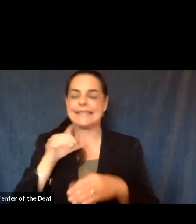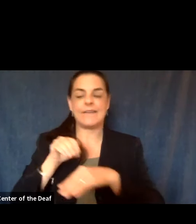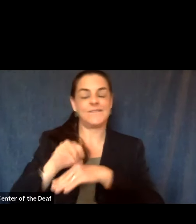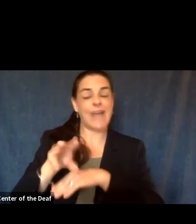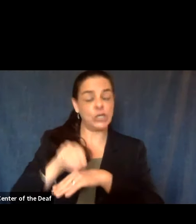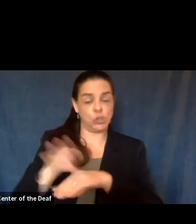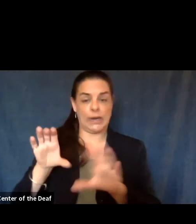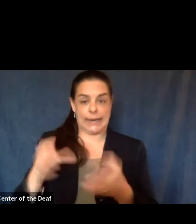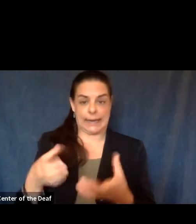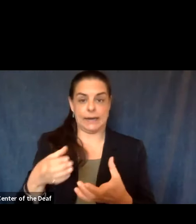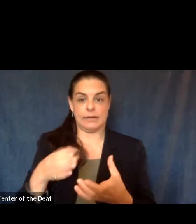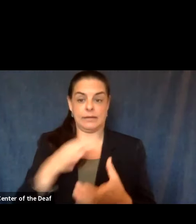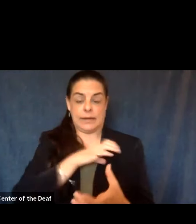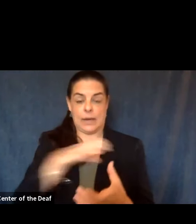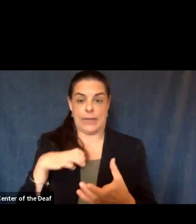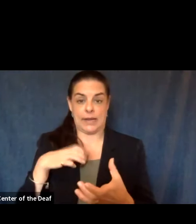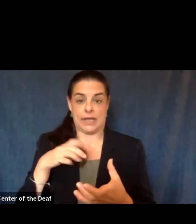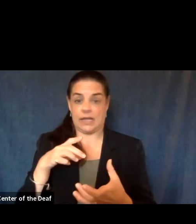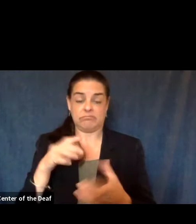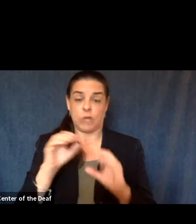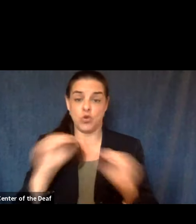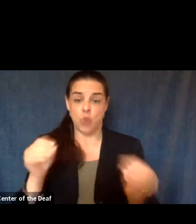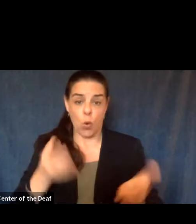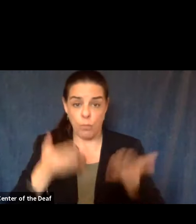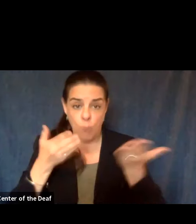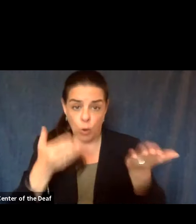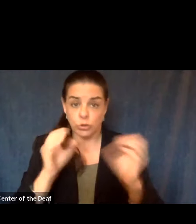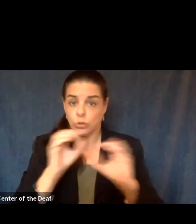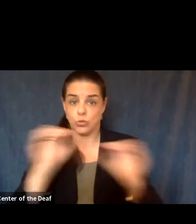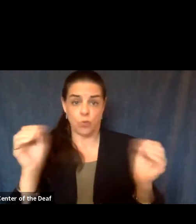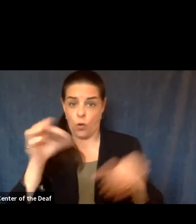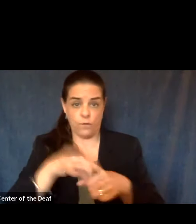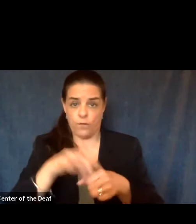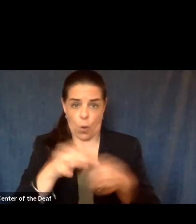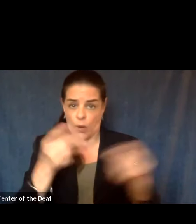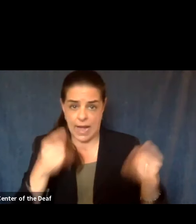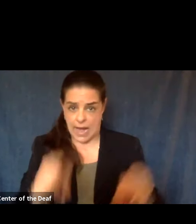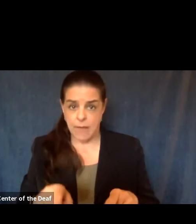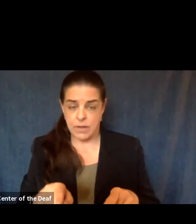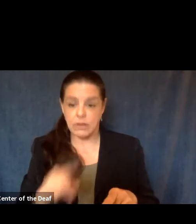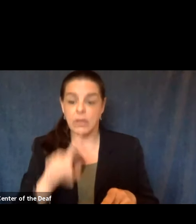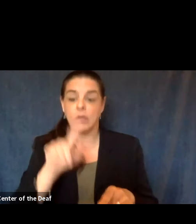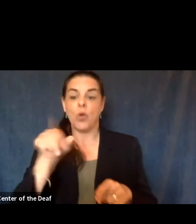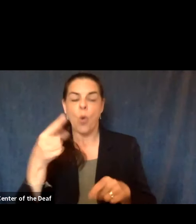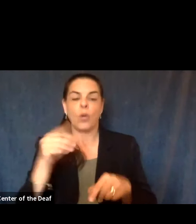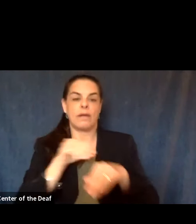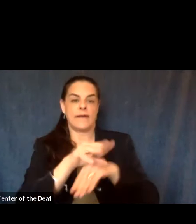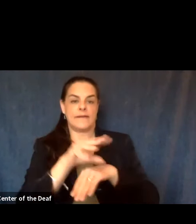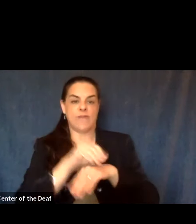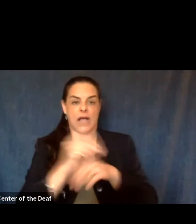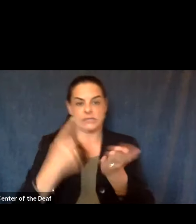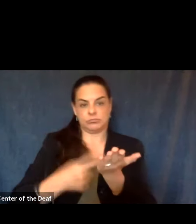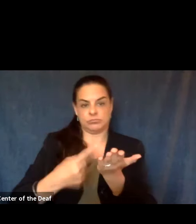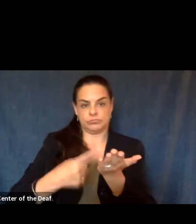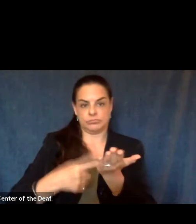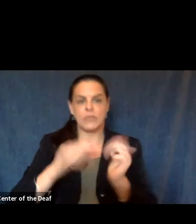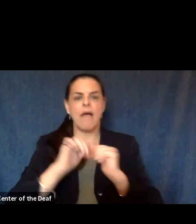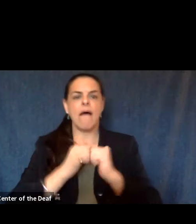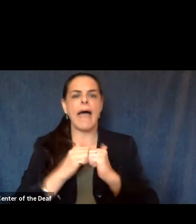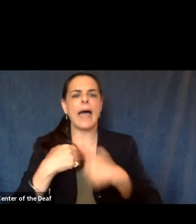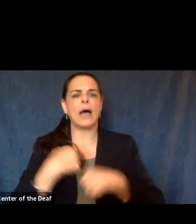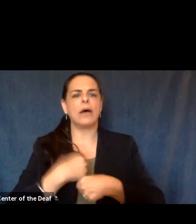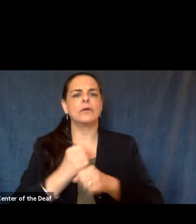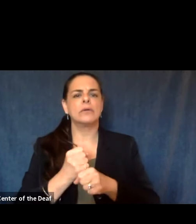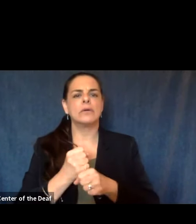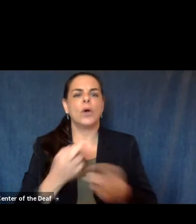There actually were no motions, no voting took place, simply advising on how to create